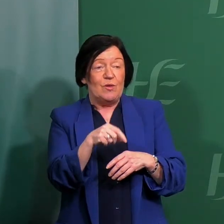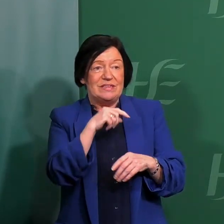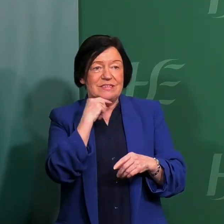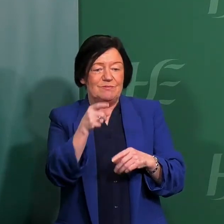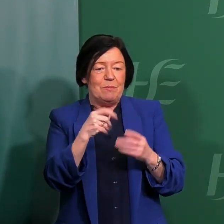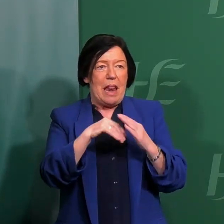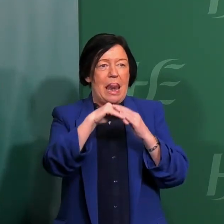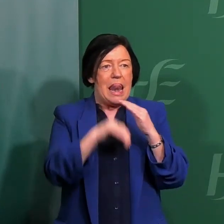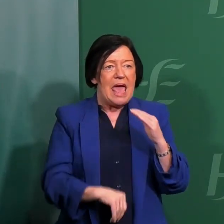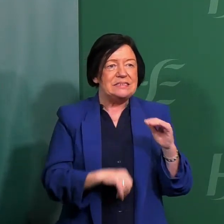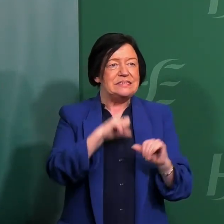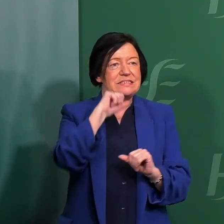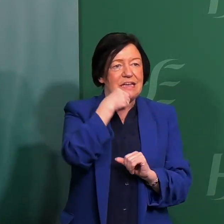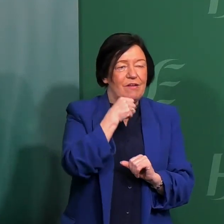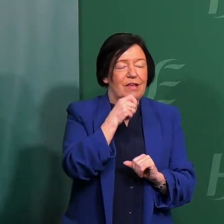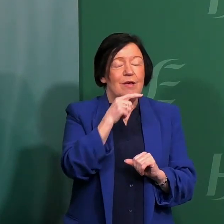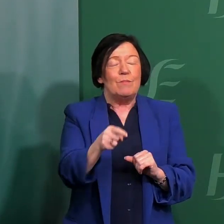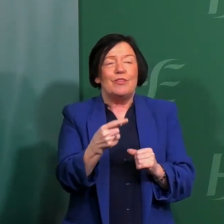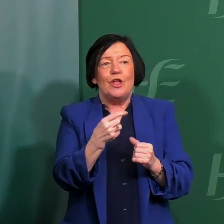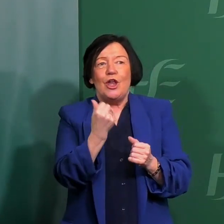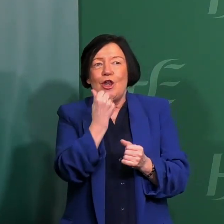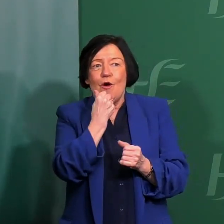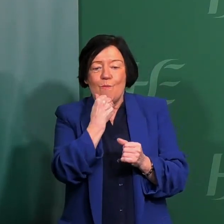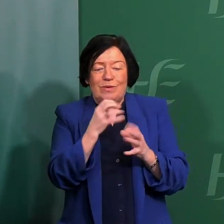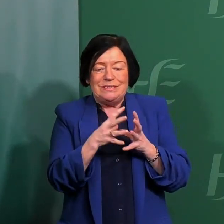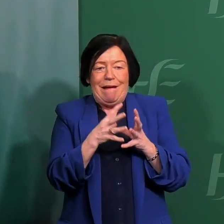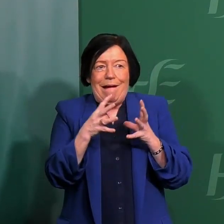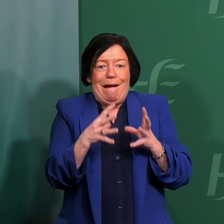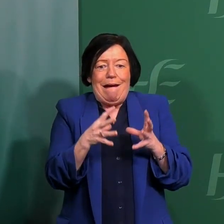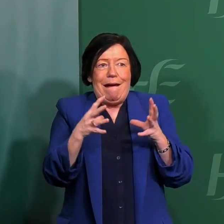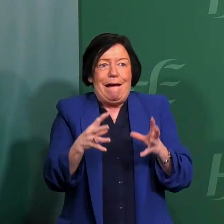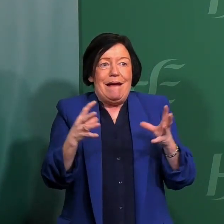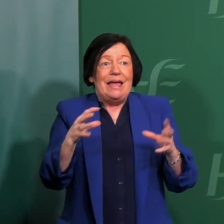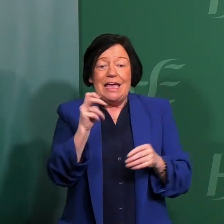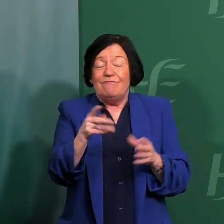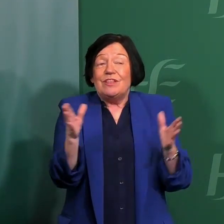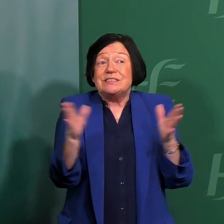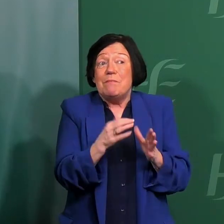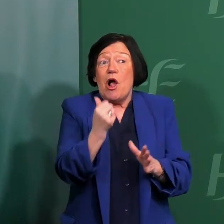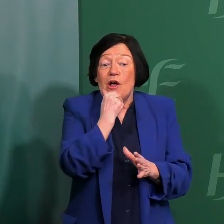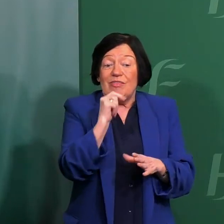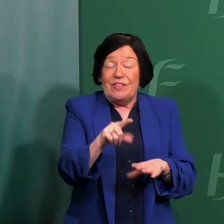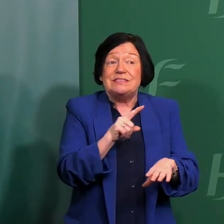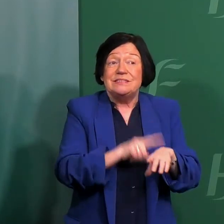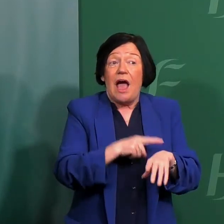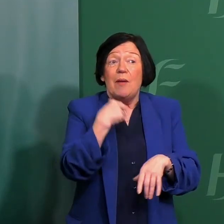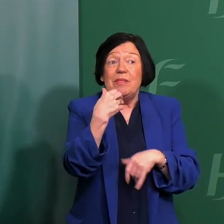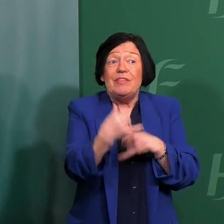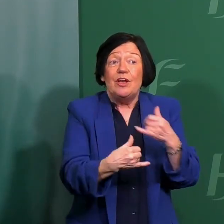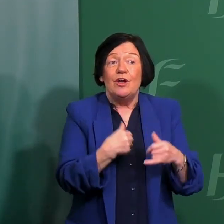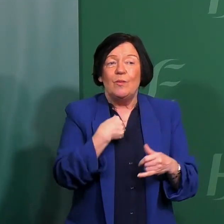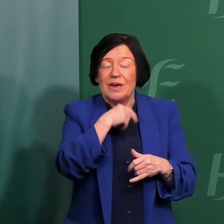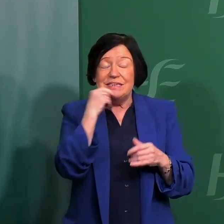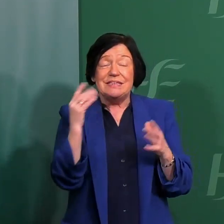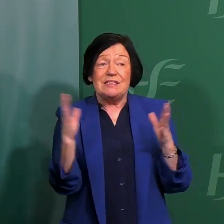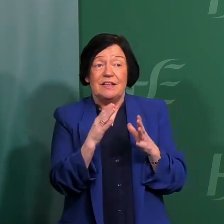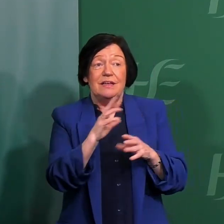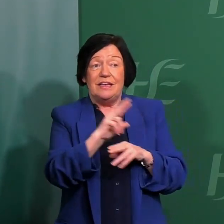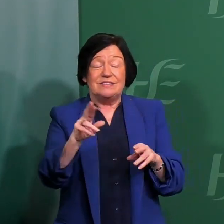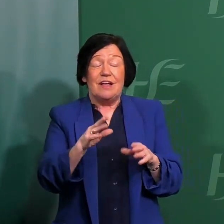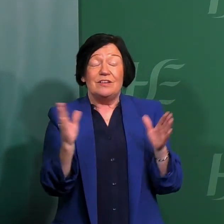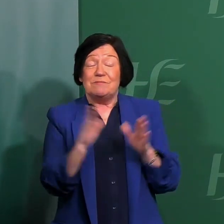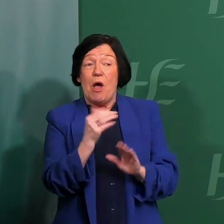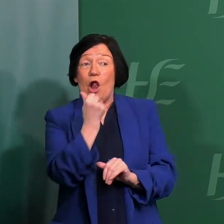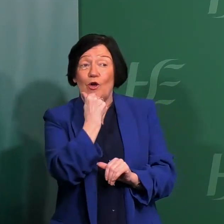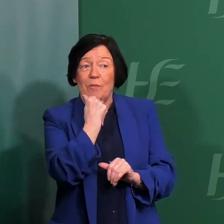mild. But with the volume of patients, I suppose that even that small number at this time of the year, when I say small number, it's not a small number,